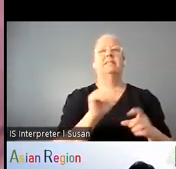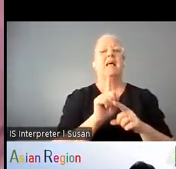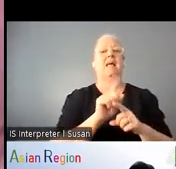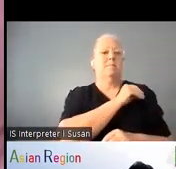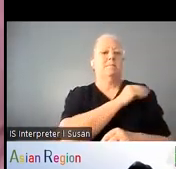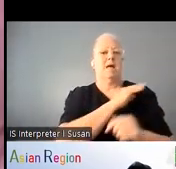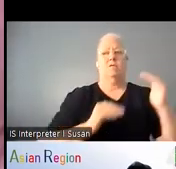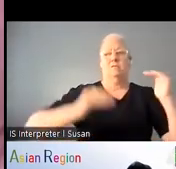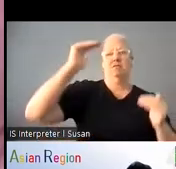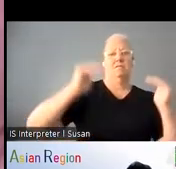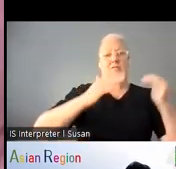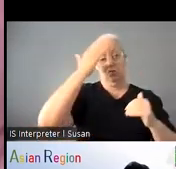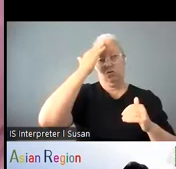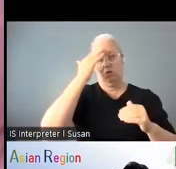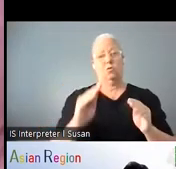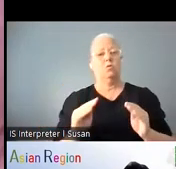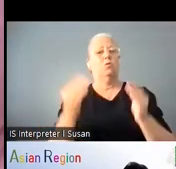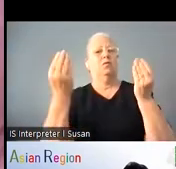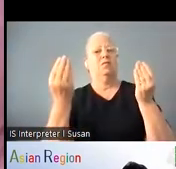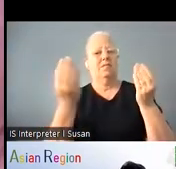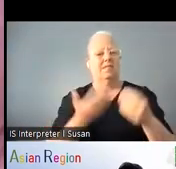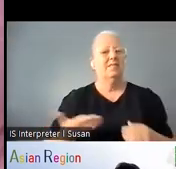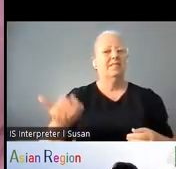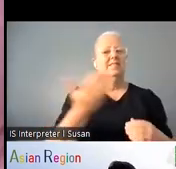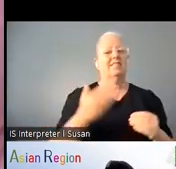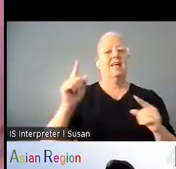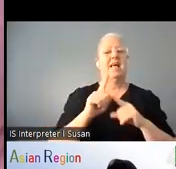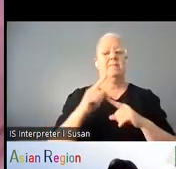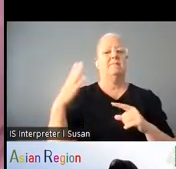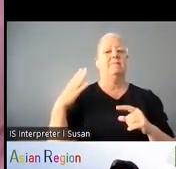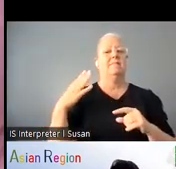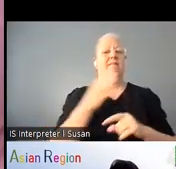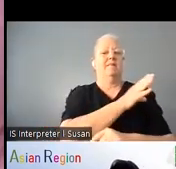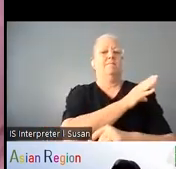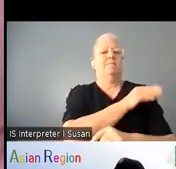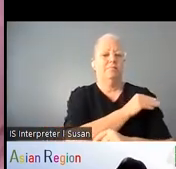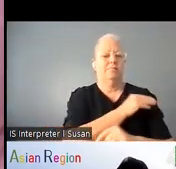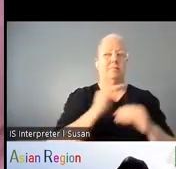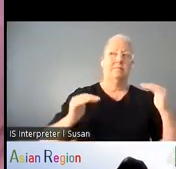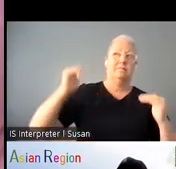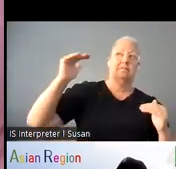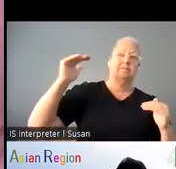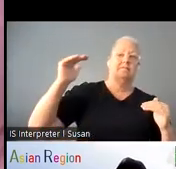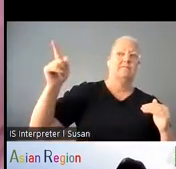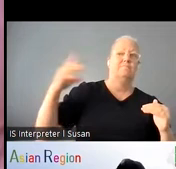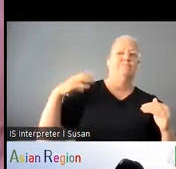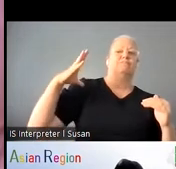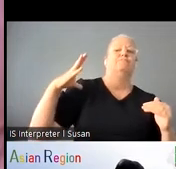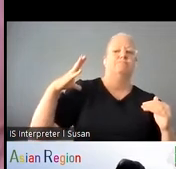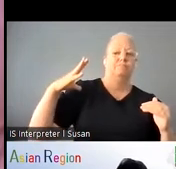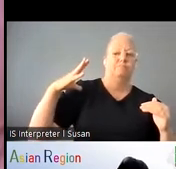youth are in a less power relations. Usually